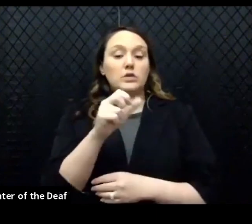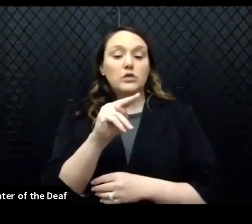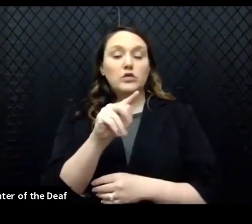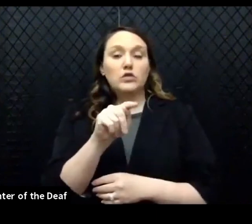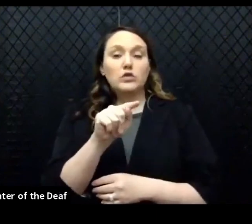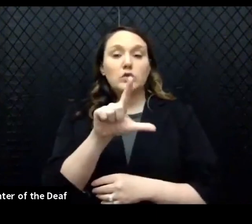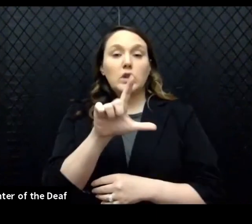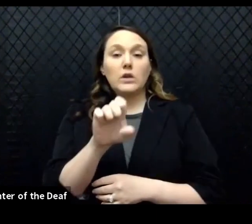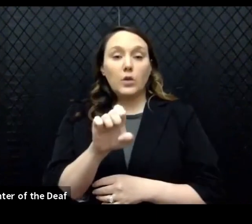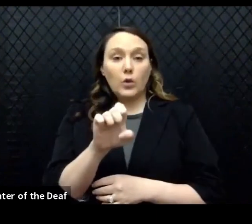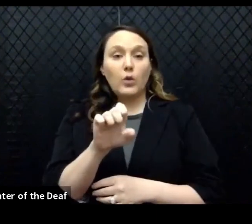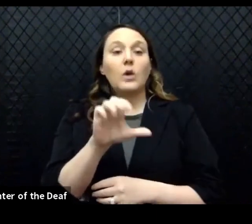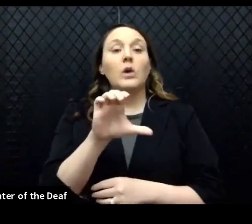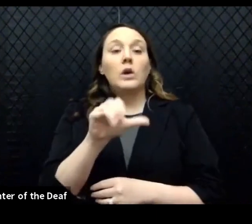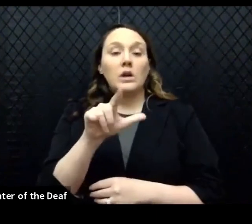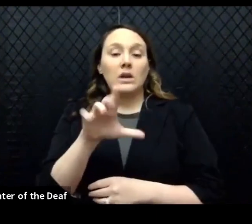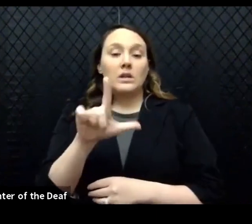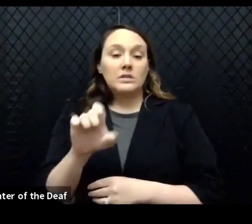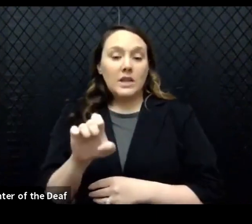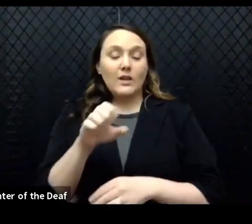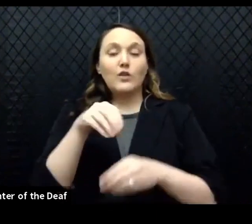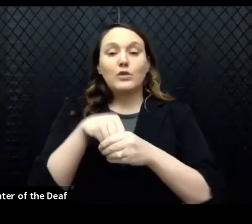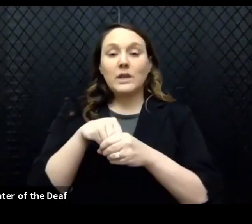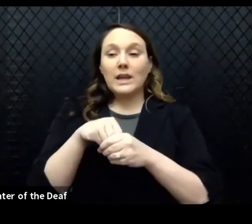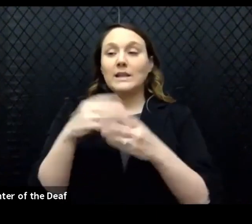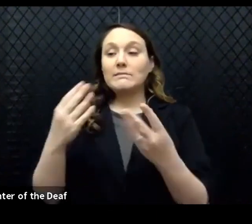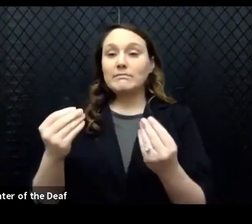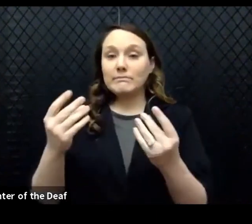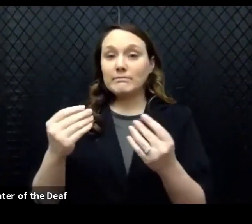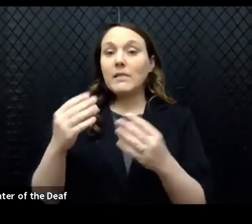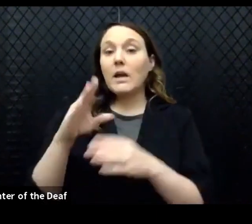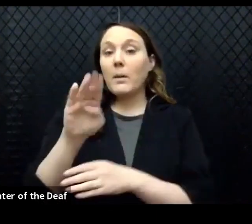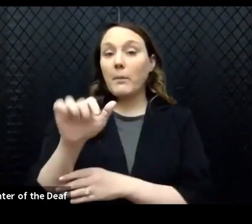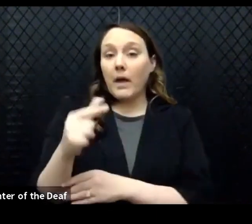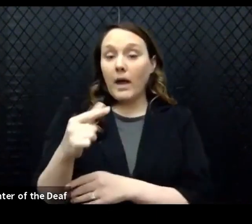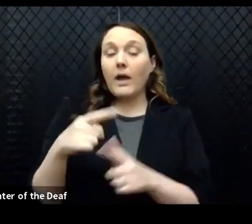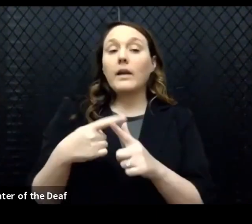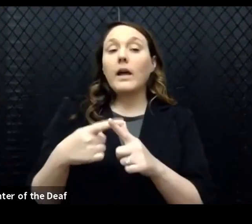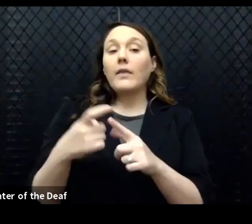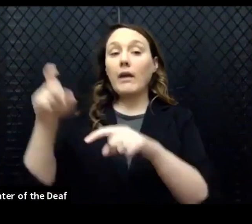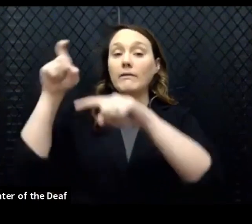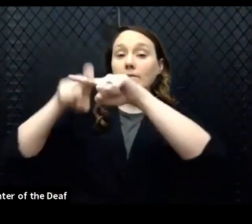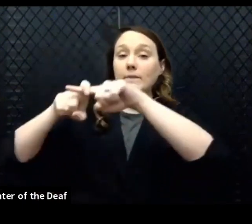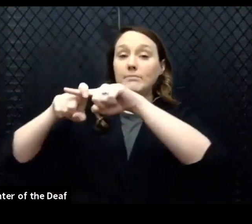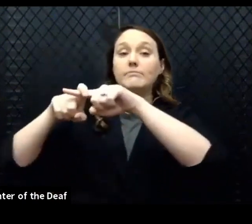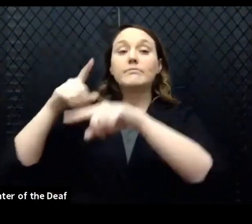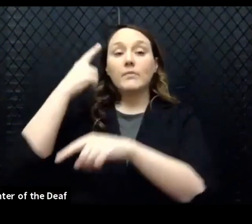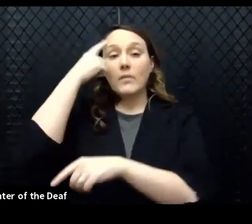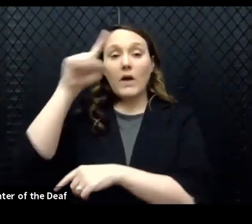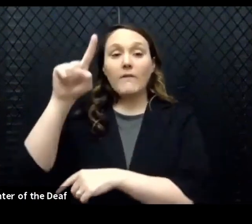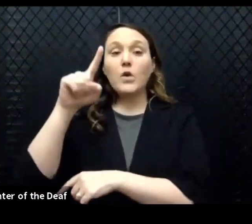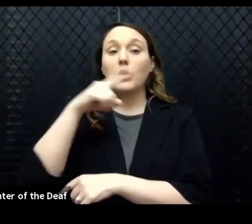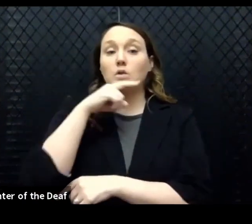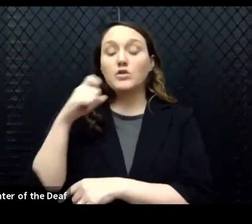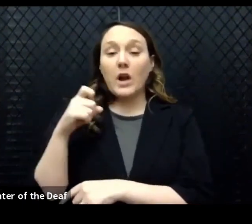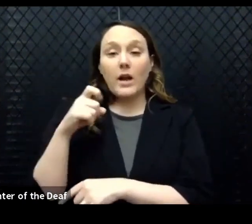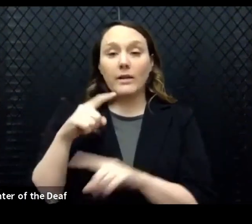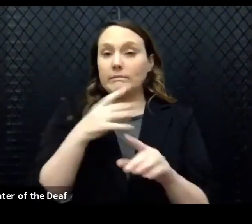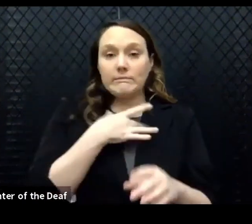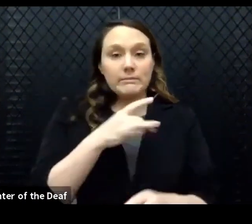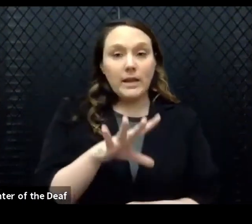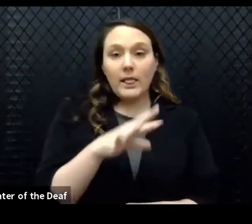in my delicates bag so that they don't get messed up, and hang them to dry. I tried the dryer and they didn't tolerate the dryer too